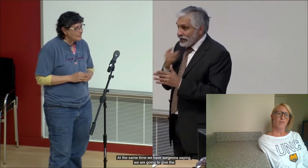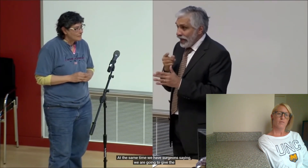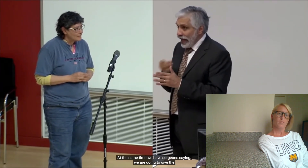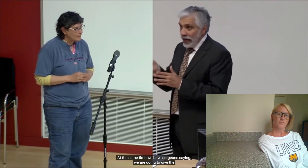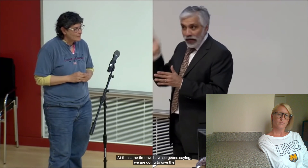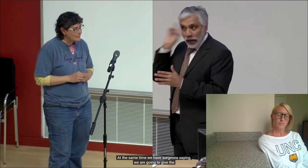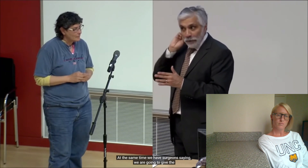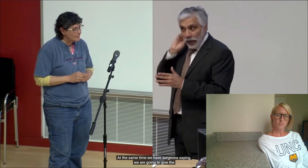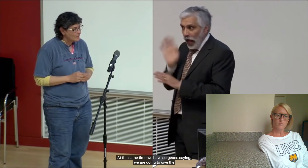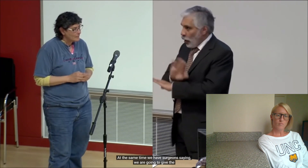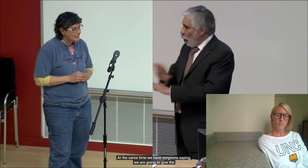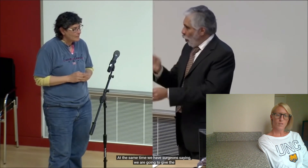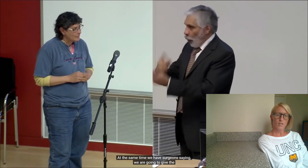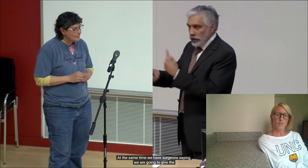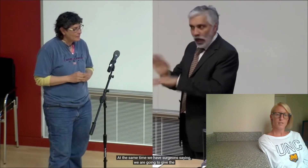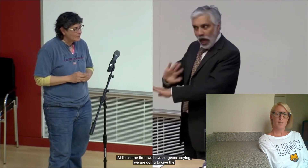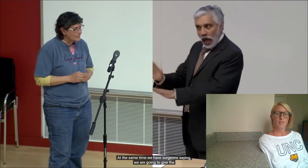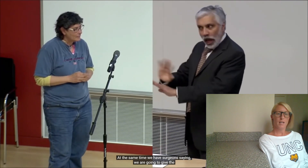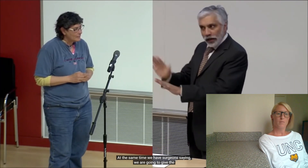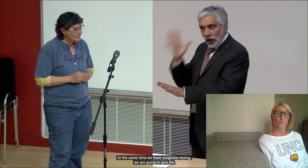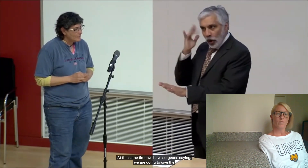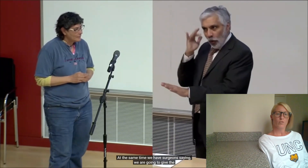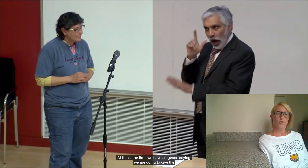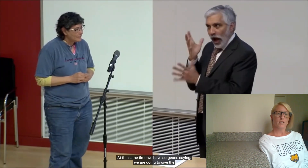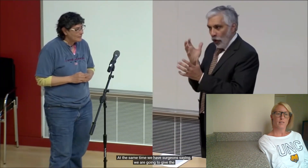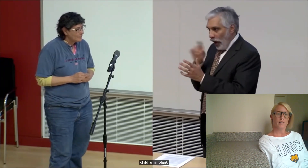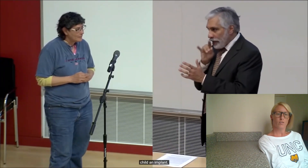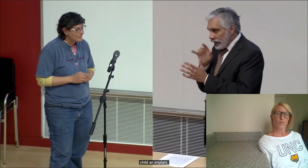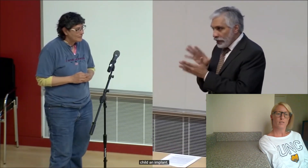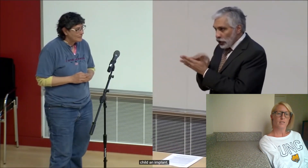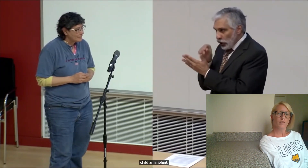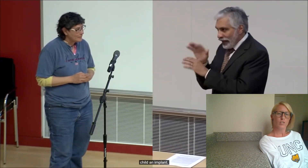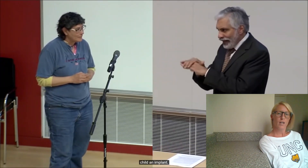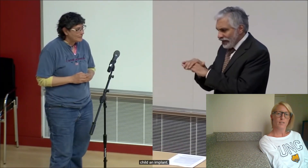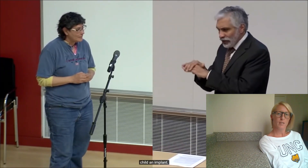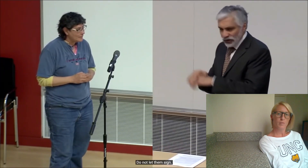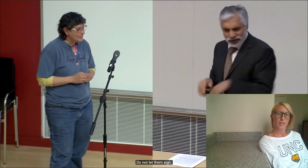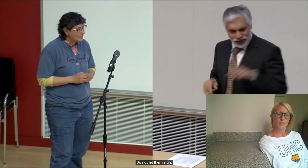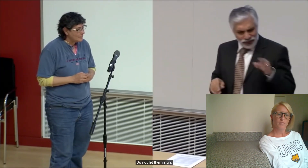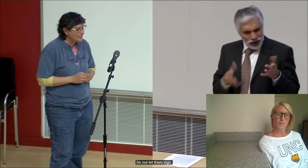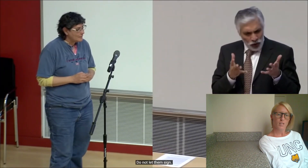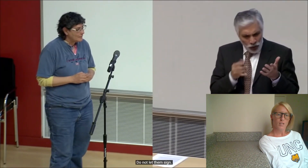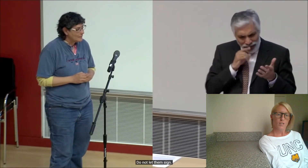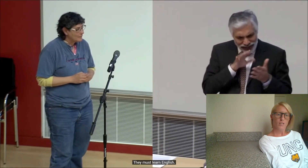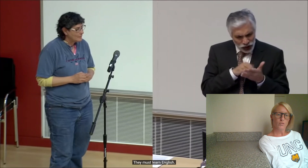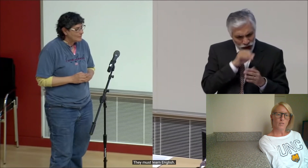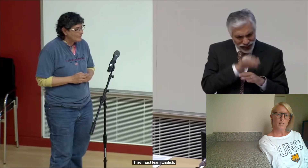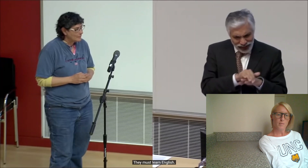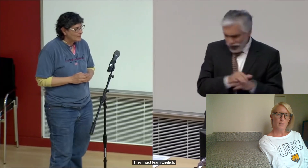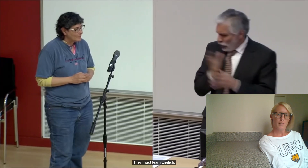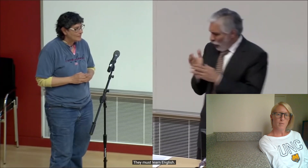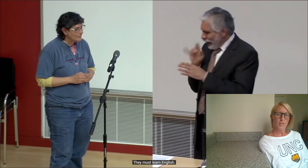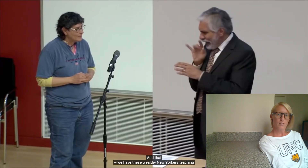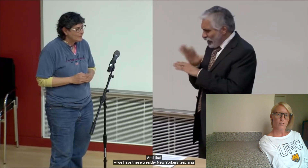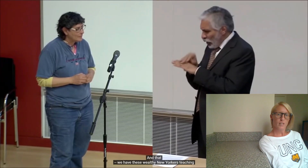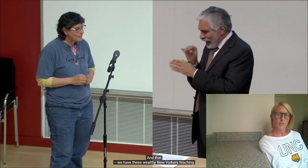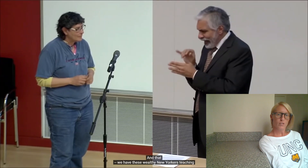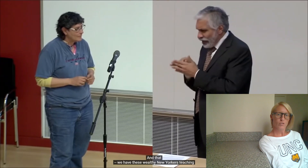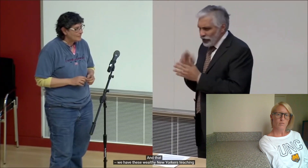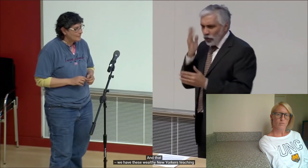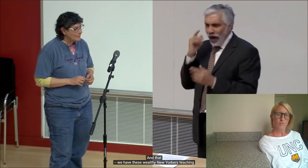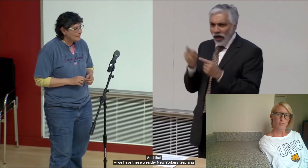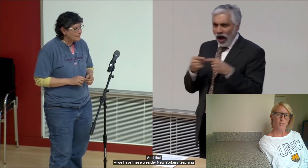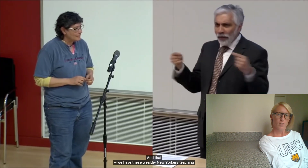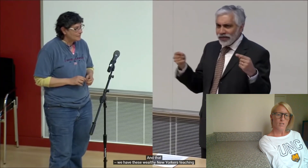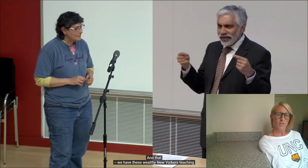same time, we have surgeons saying, we're going to give the child an implant, do not let them sign, they must learn English. And